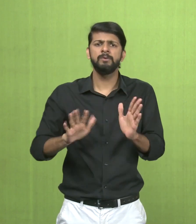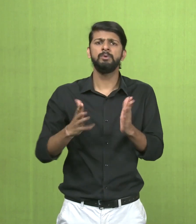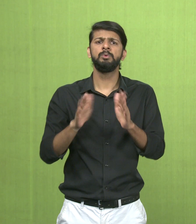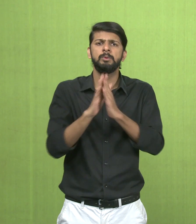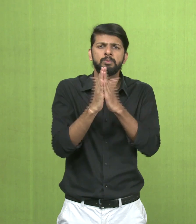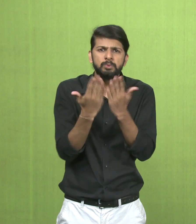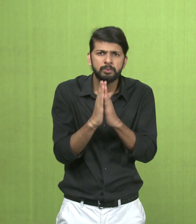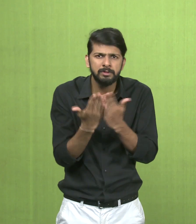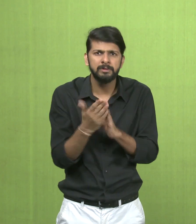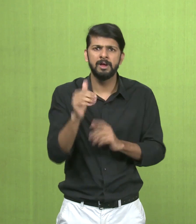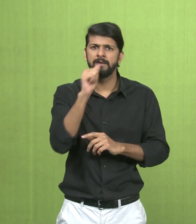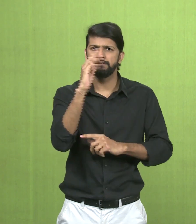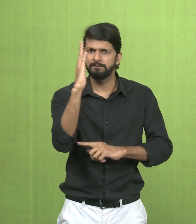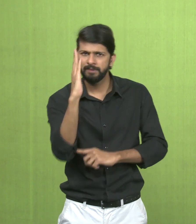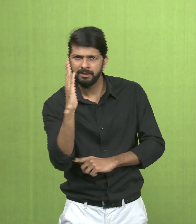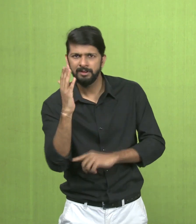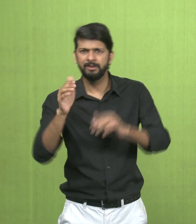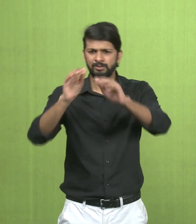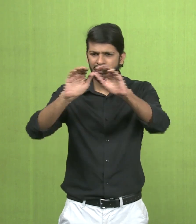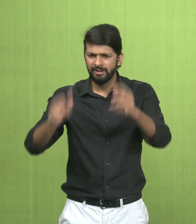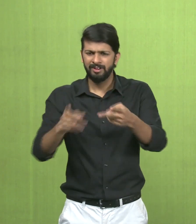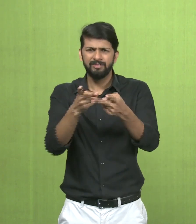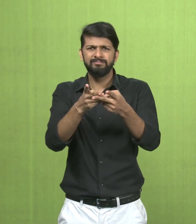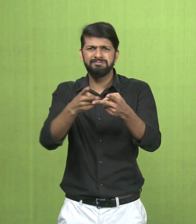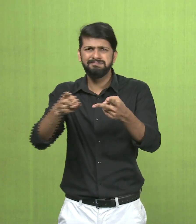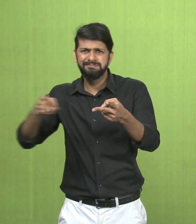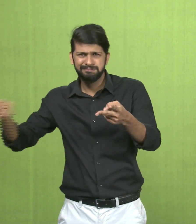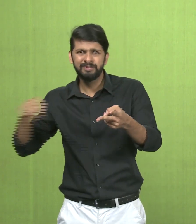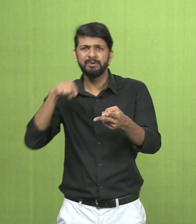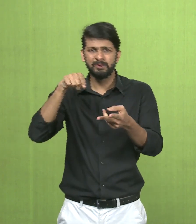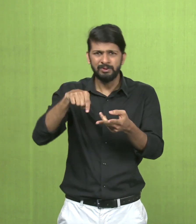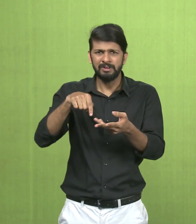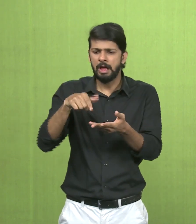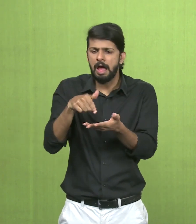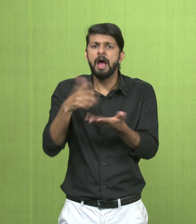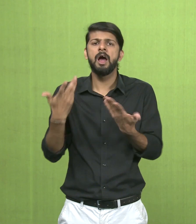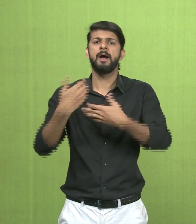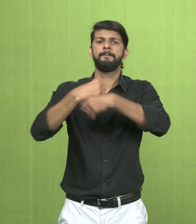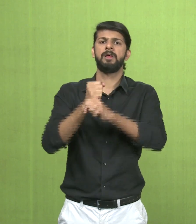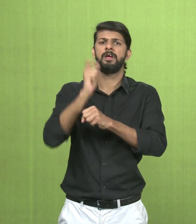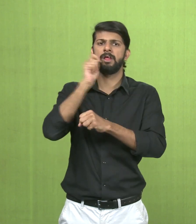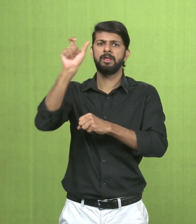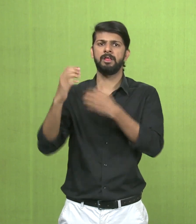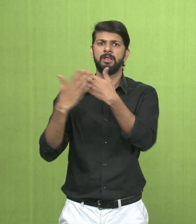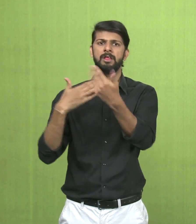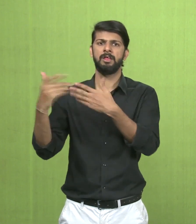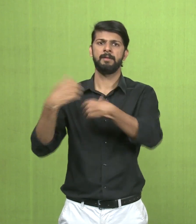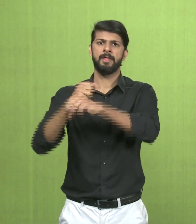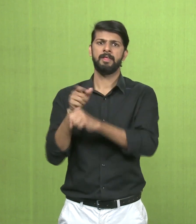manufactured items like books, bottles, crockery, etc. can